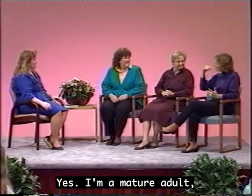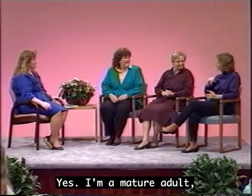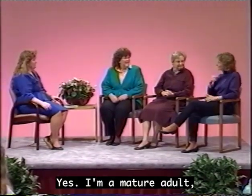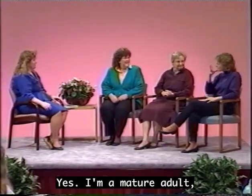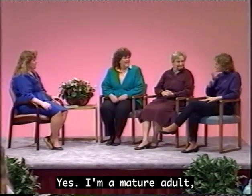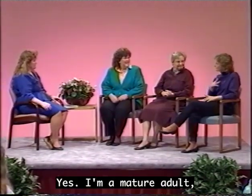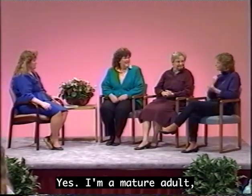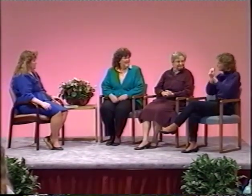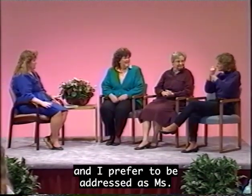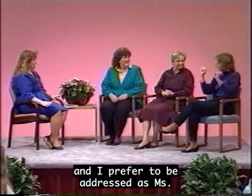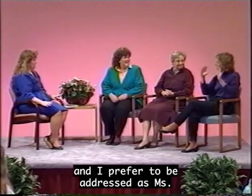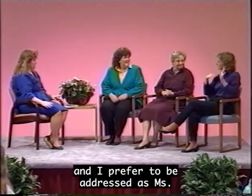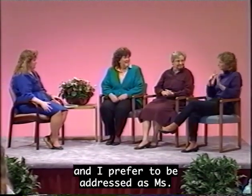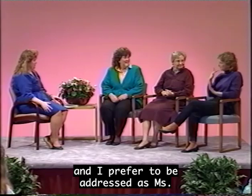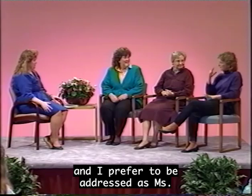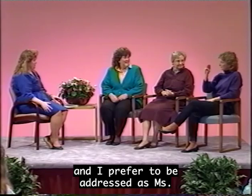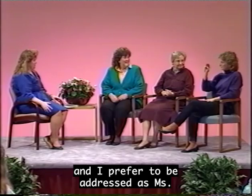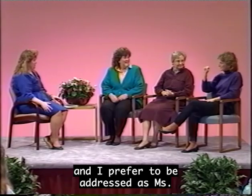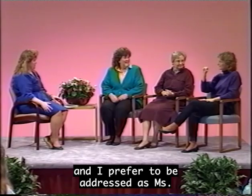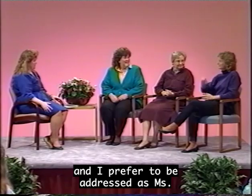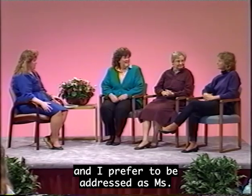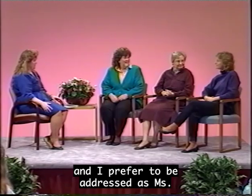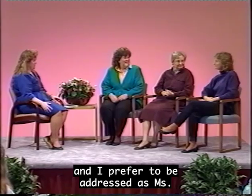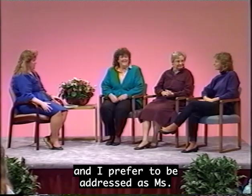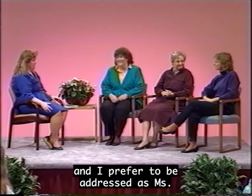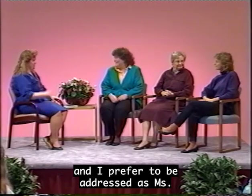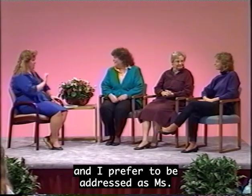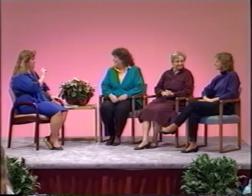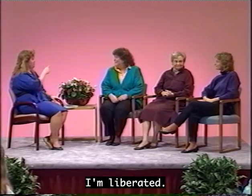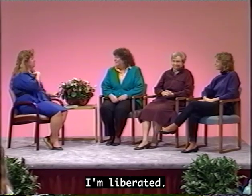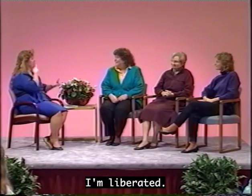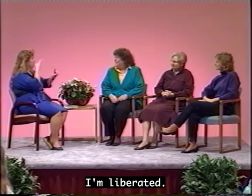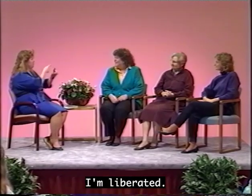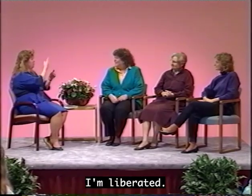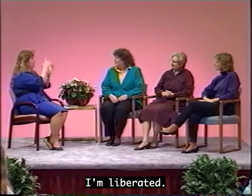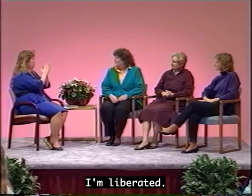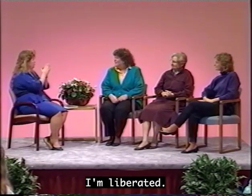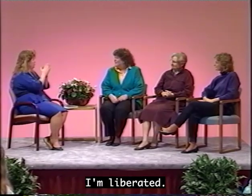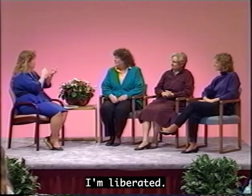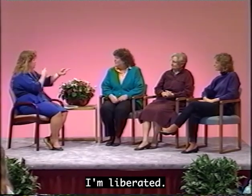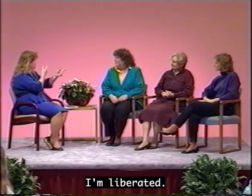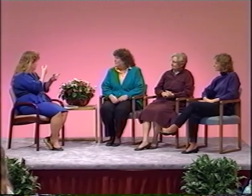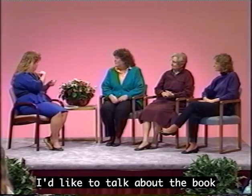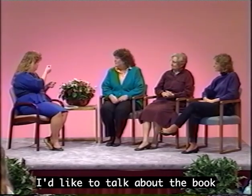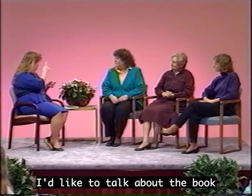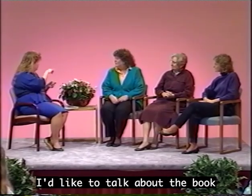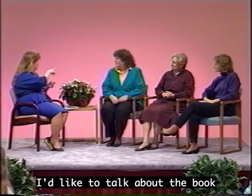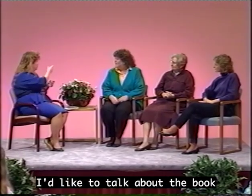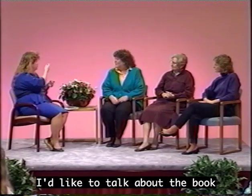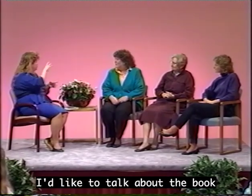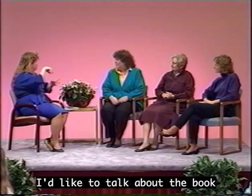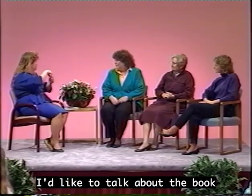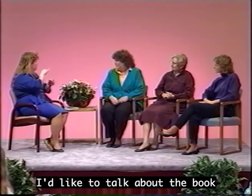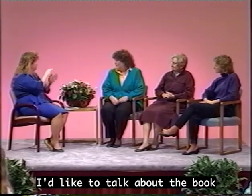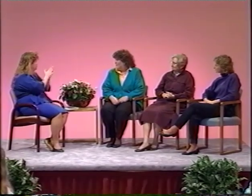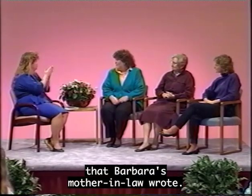mature adult, and I prefer to be addressed as Ms. I'm liberated. I'd like to talk about the book that